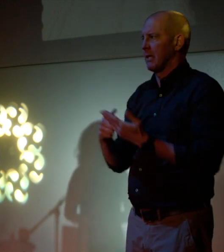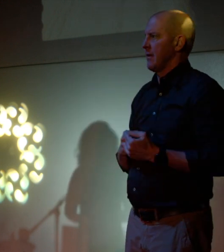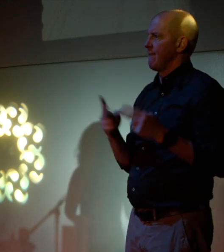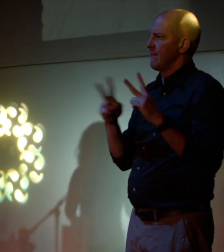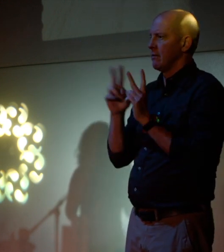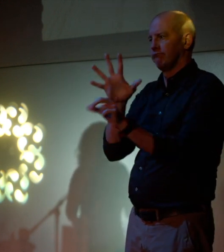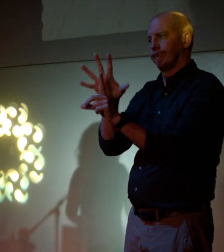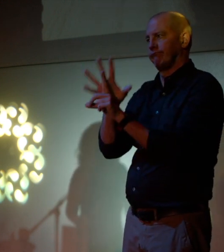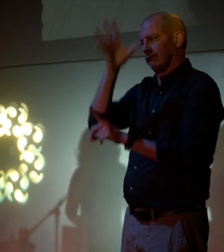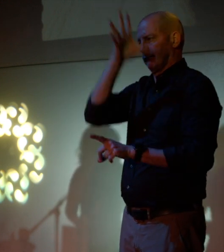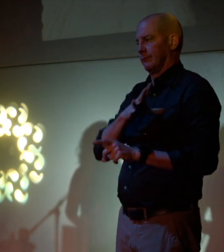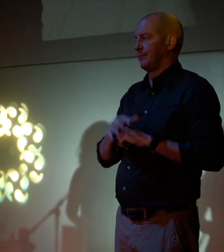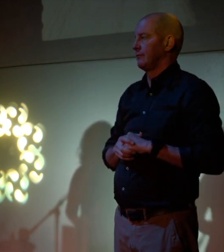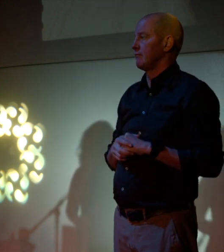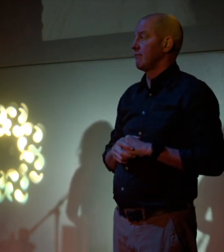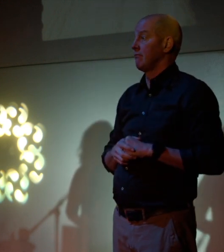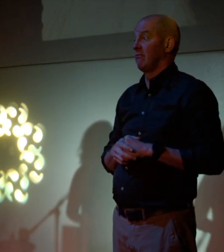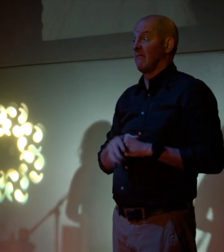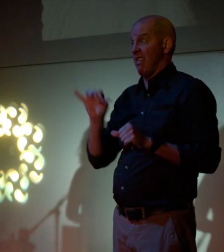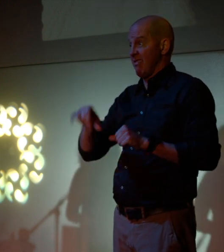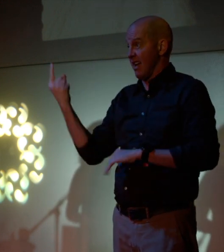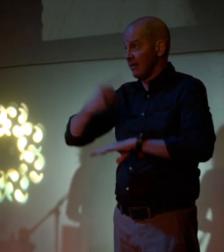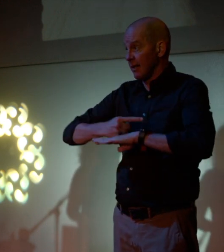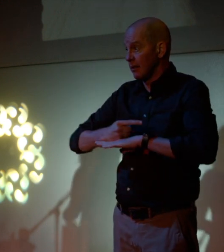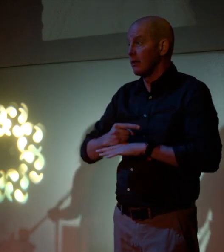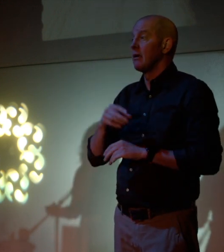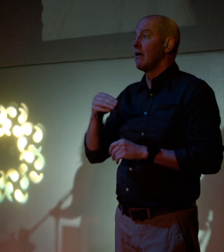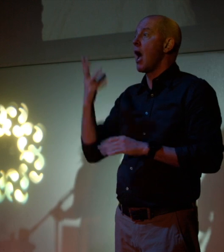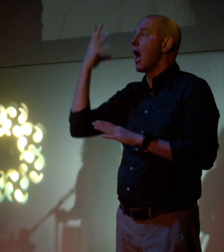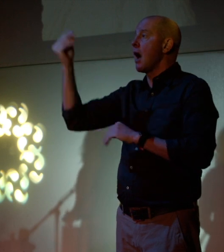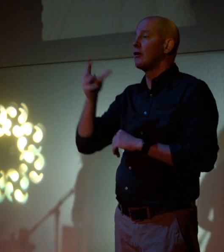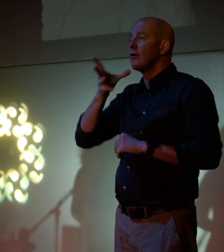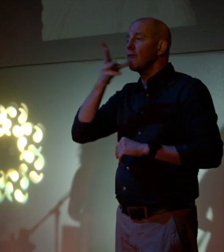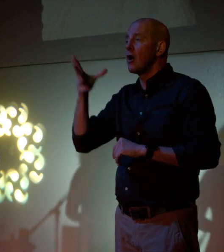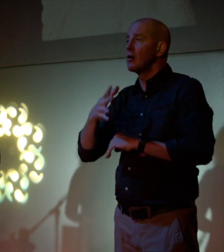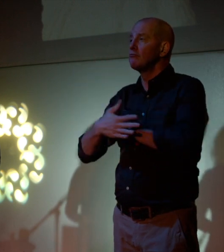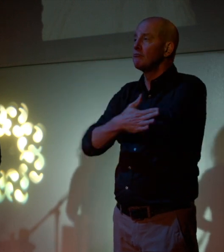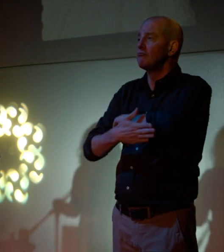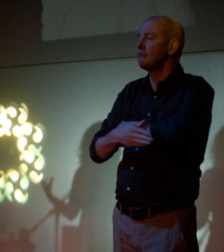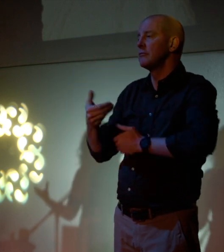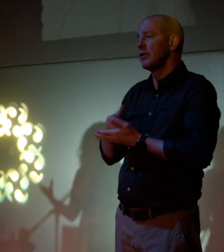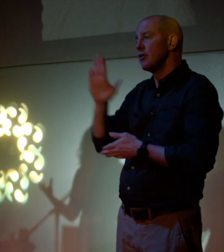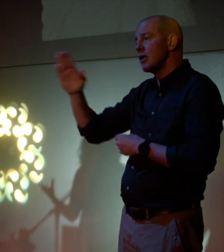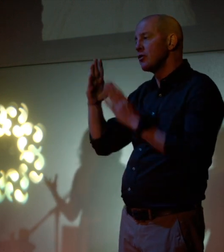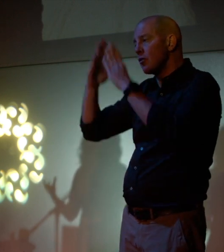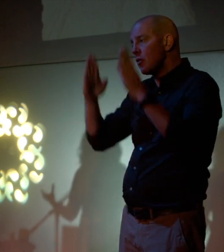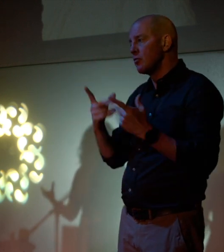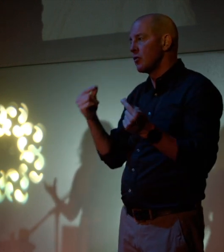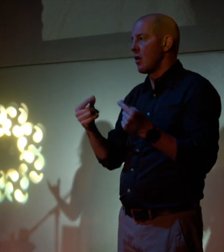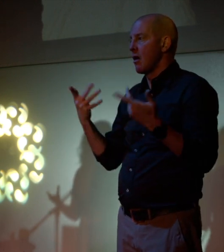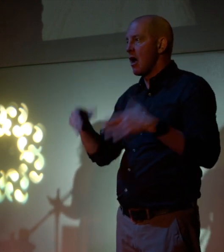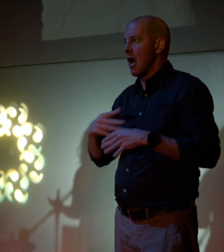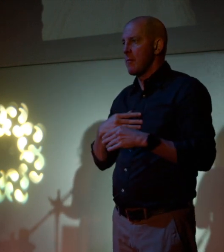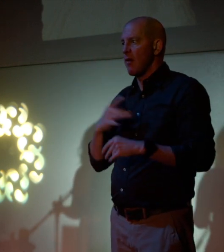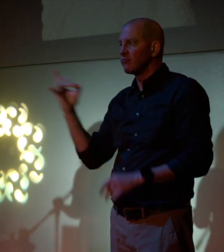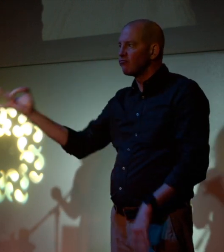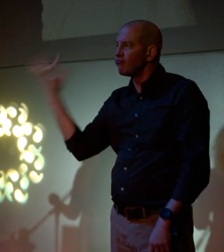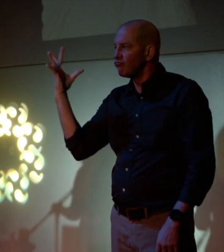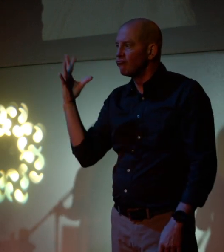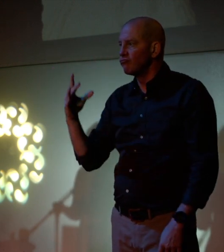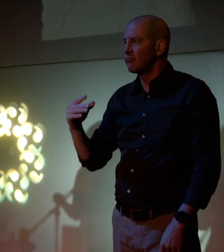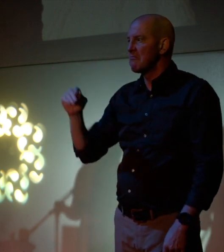guy. On that same day, in the countryside near his home in Bologna, a fearsome beast was